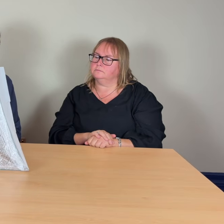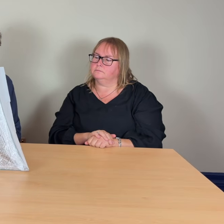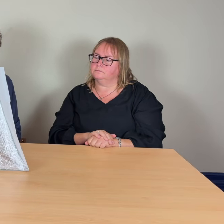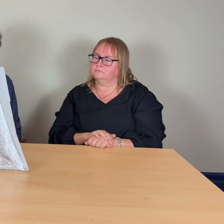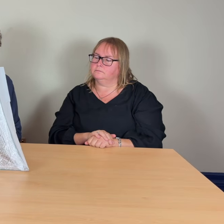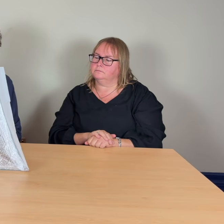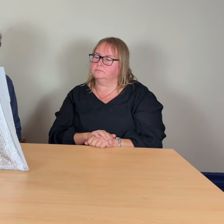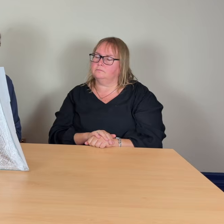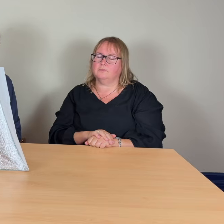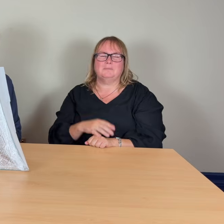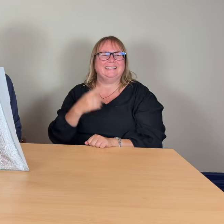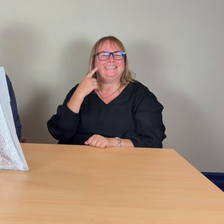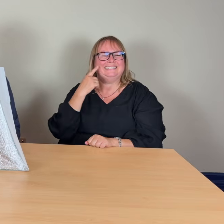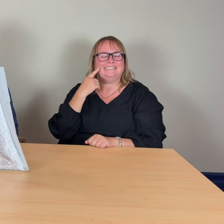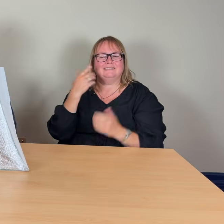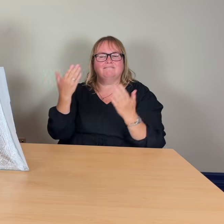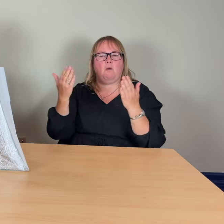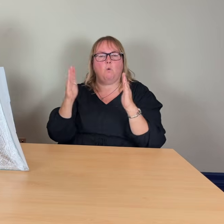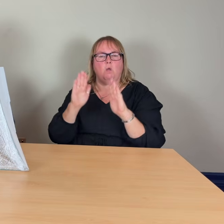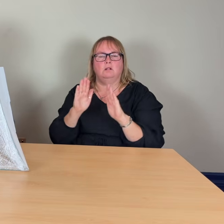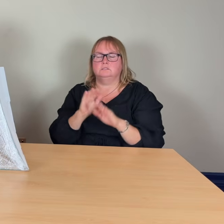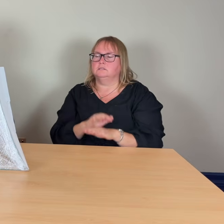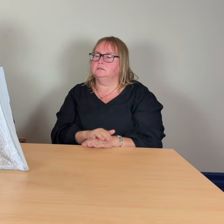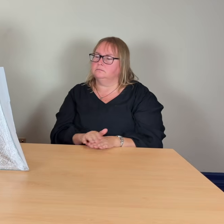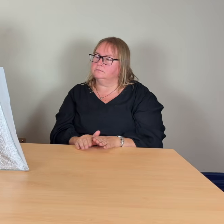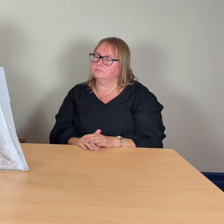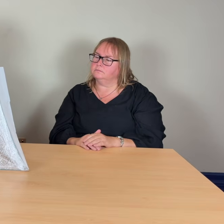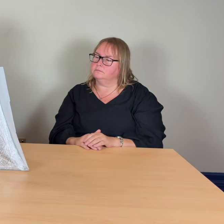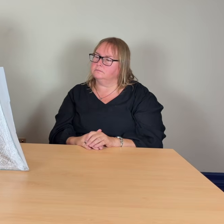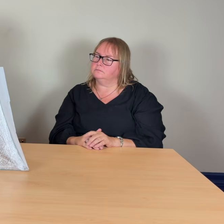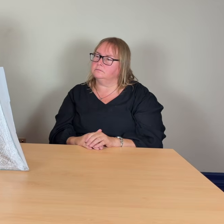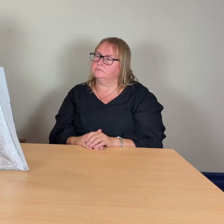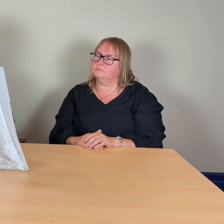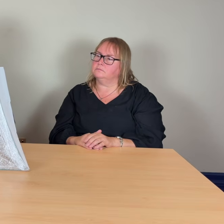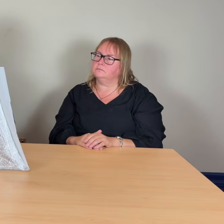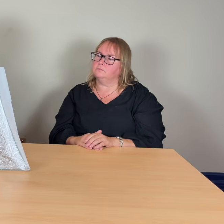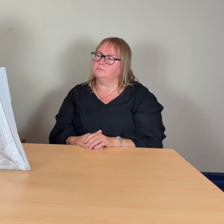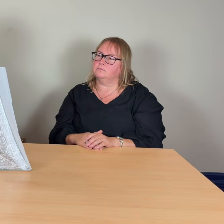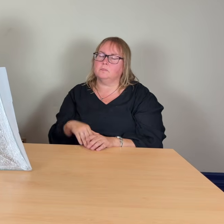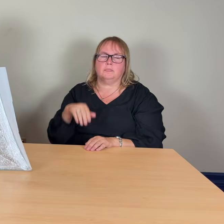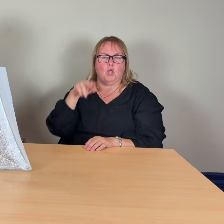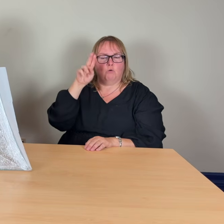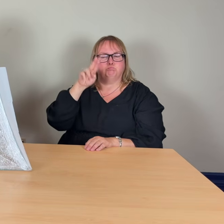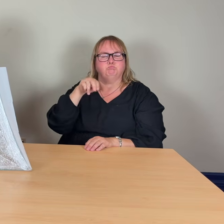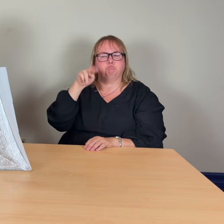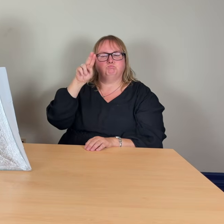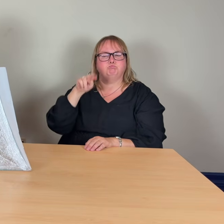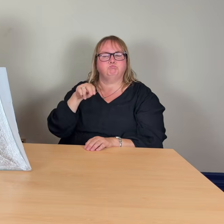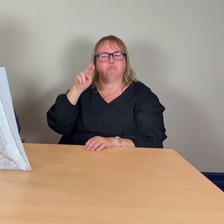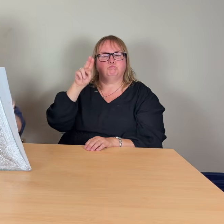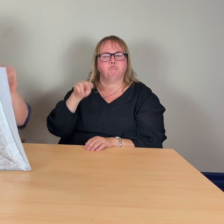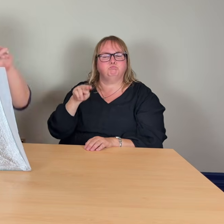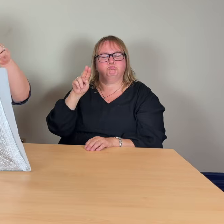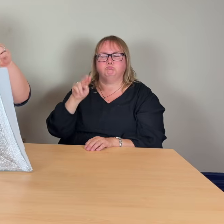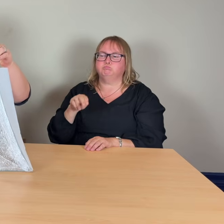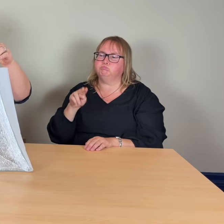to help you fold round. And then using your brush, Just go round the